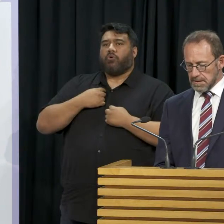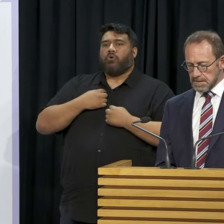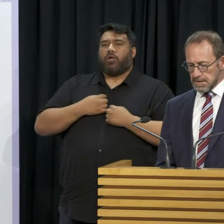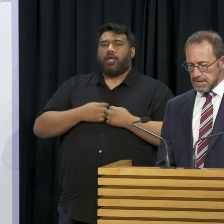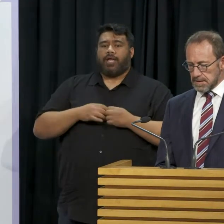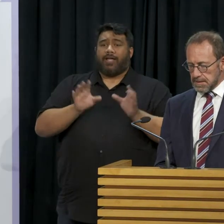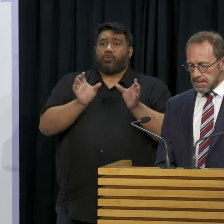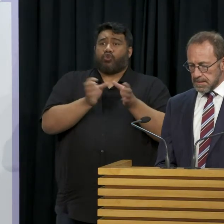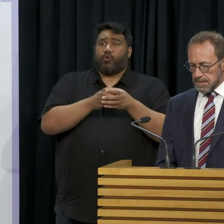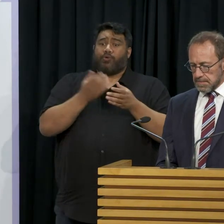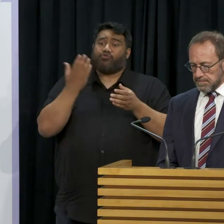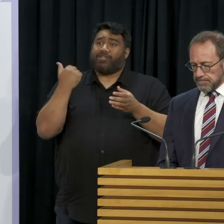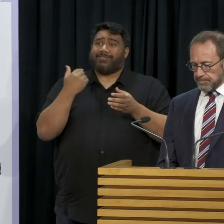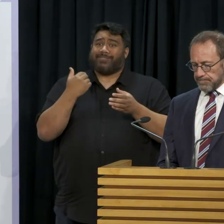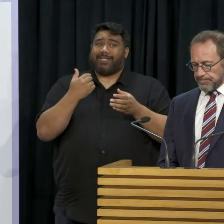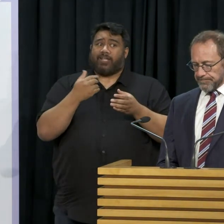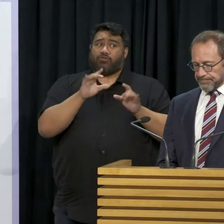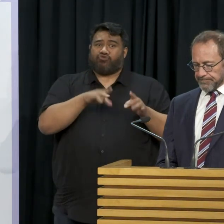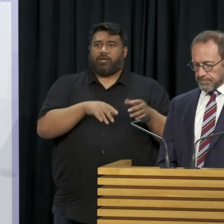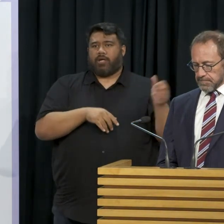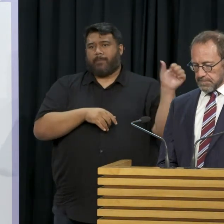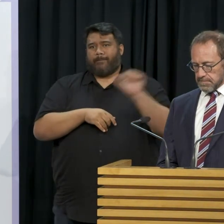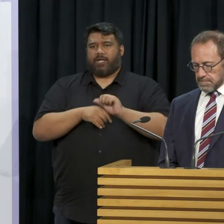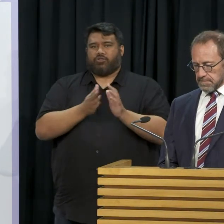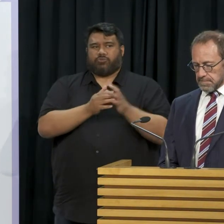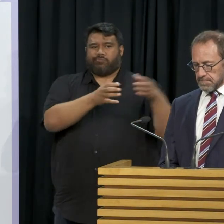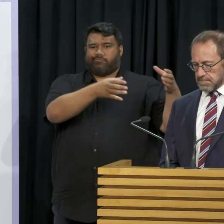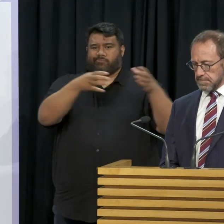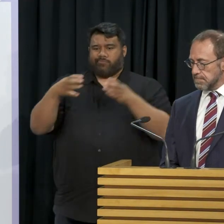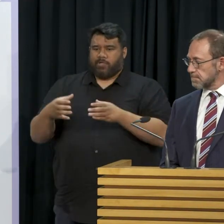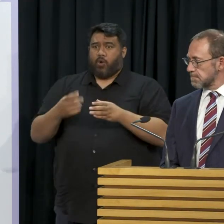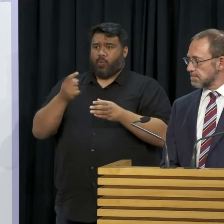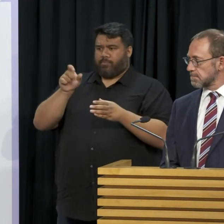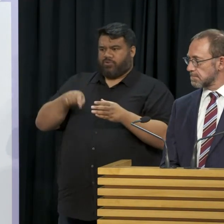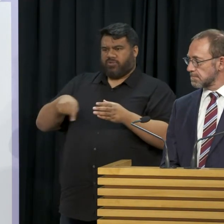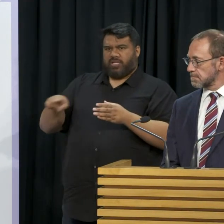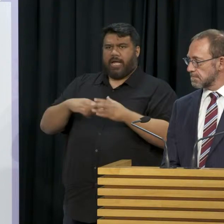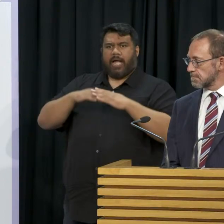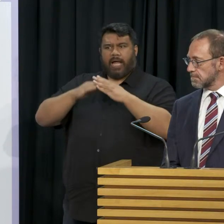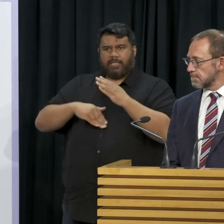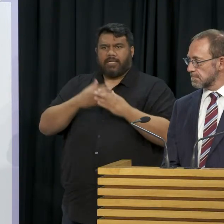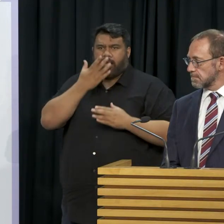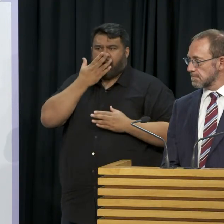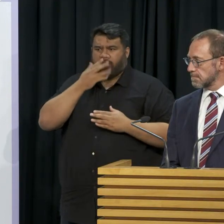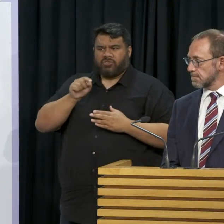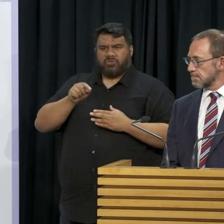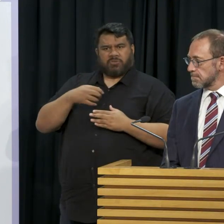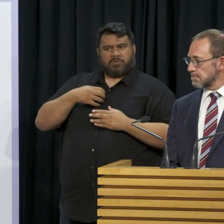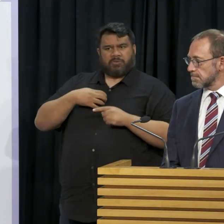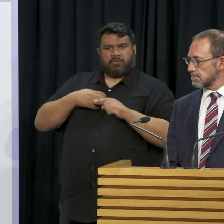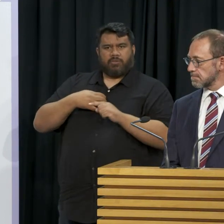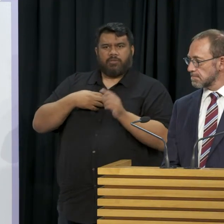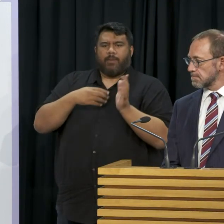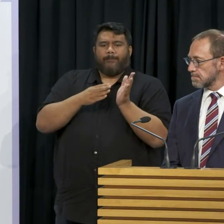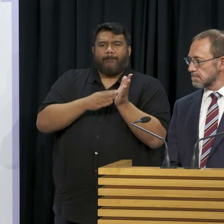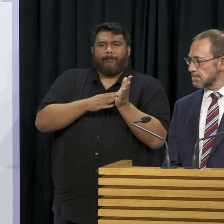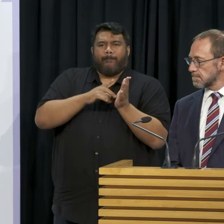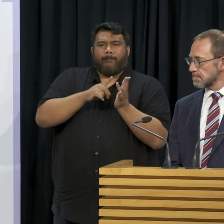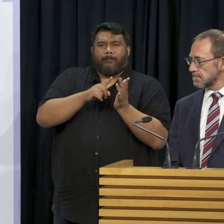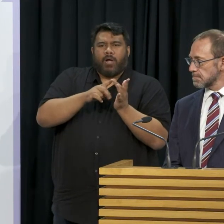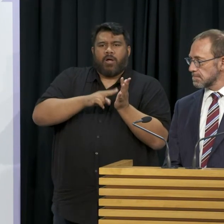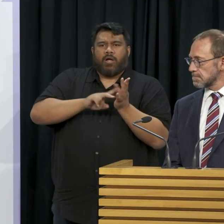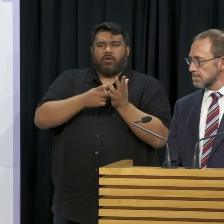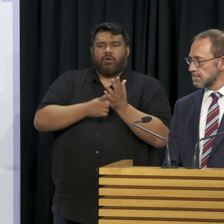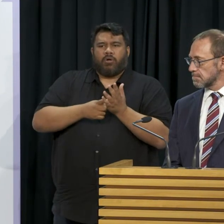had returned recently that there was what we would consider to be a minor in that group. I have asked for a briefing